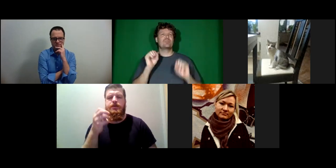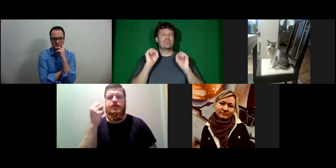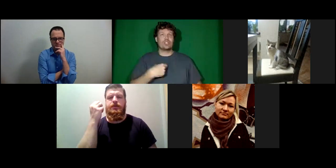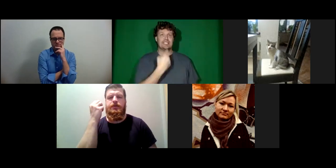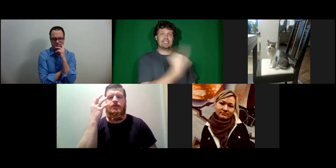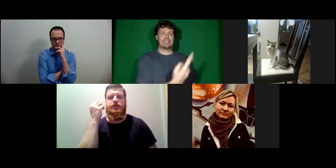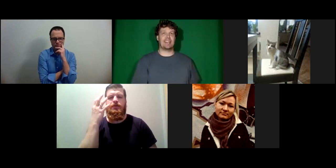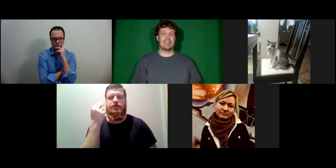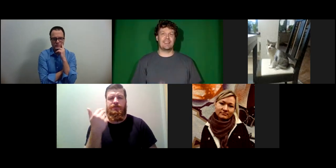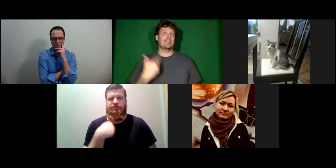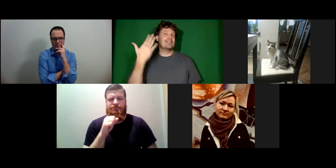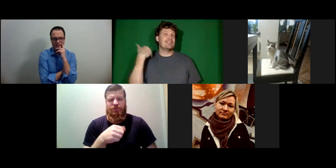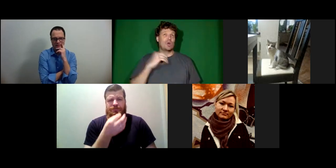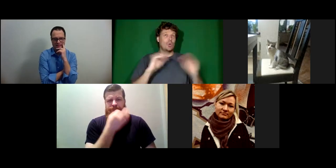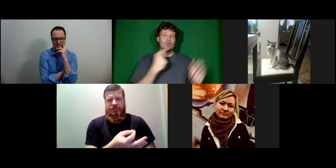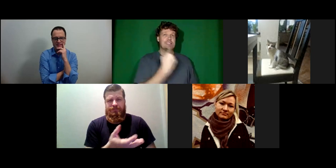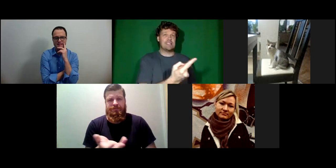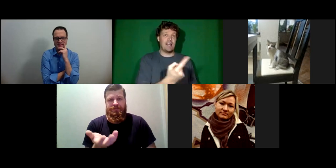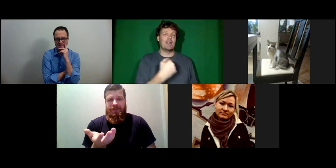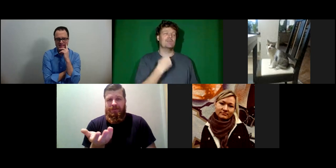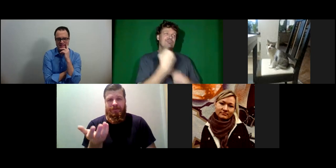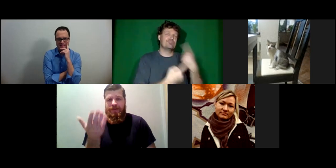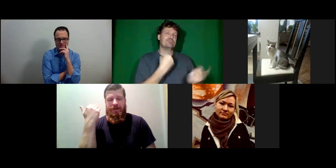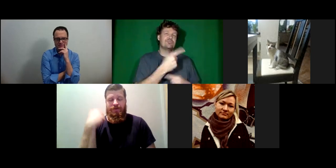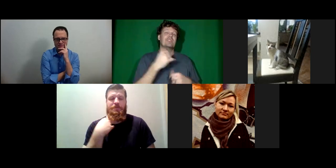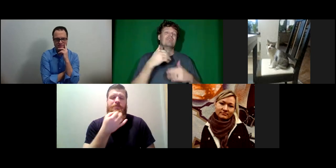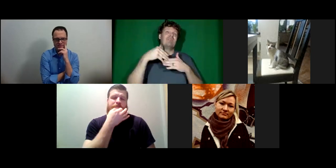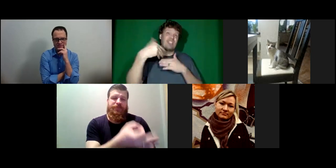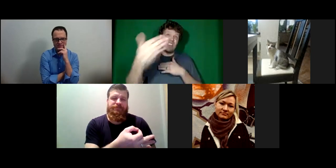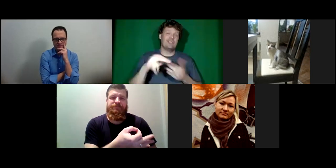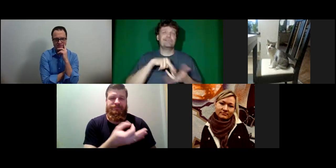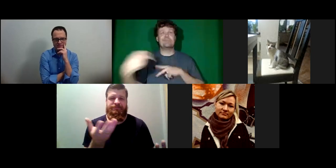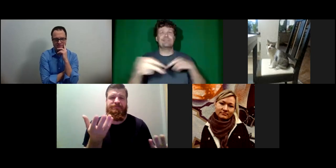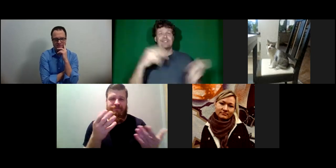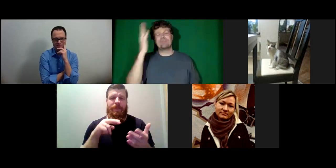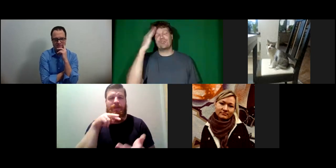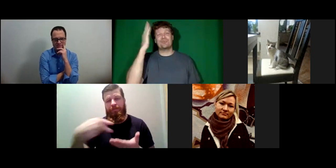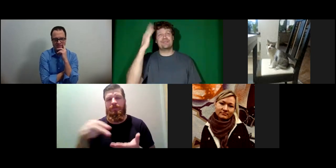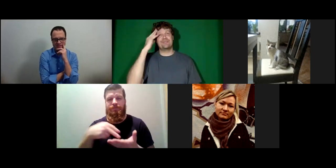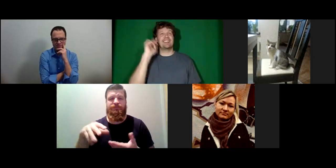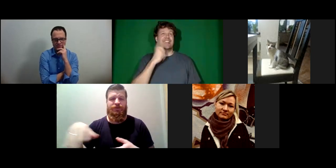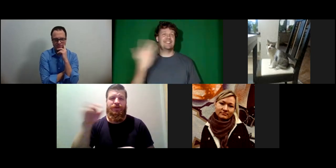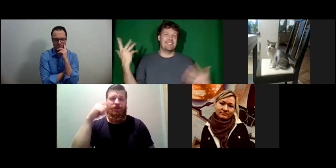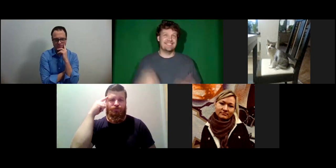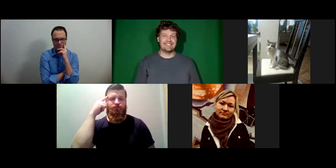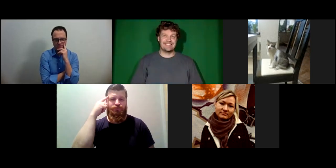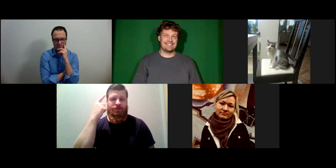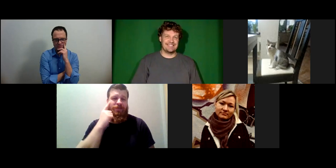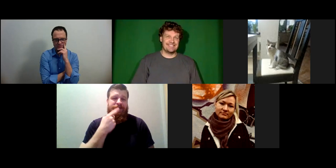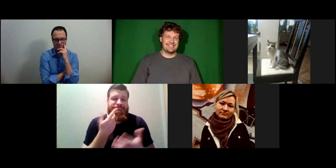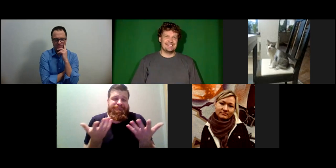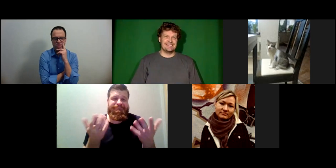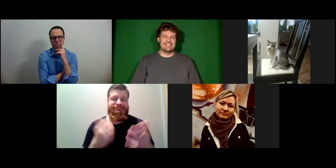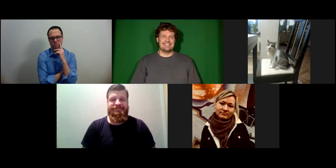with the players, and I had to tell them. If I didn't say anything, they would think there was something wrong with me. And now that they